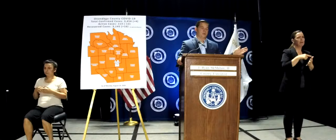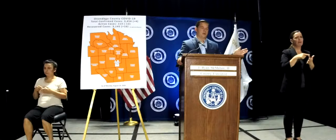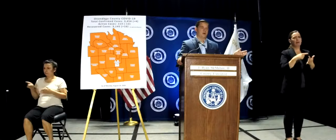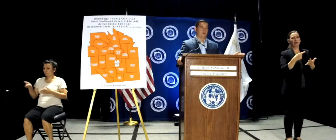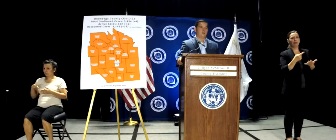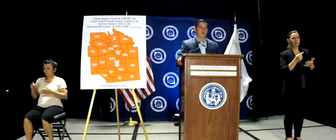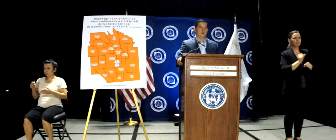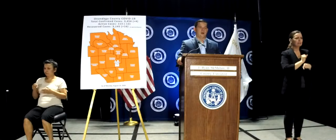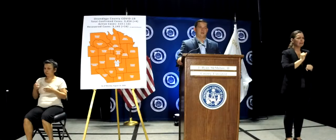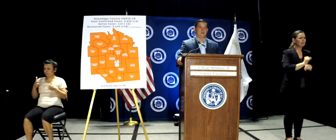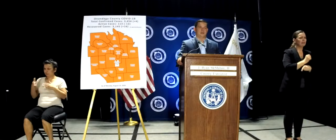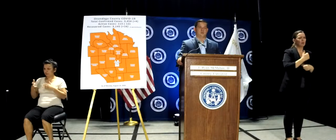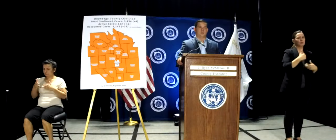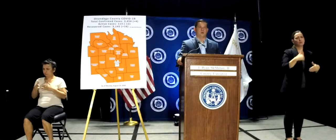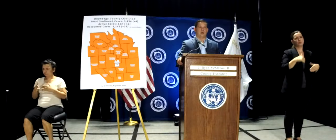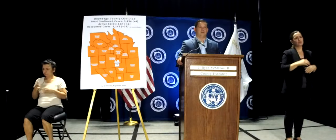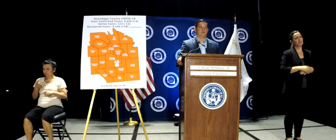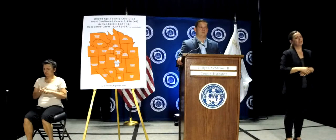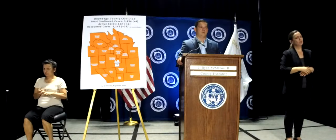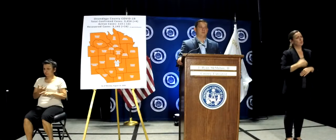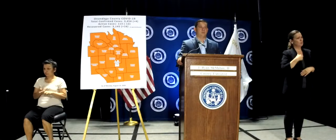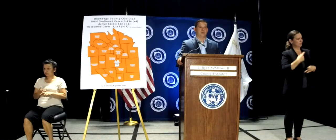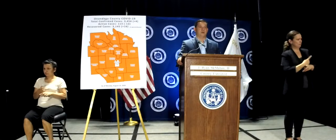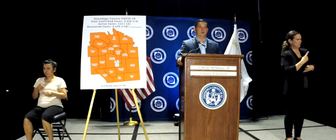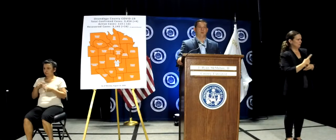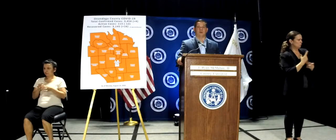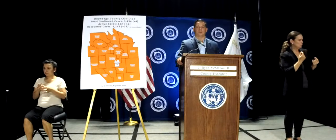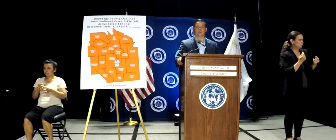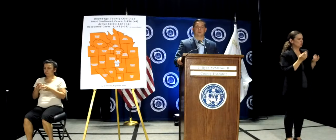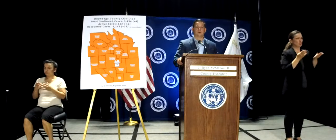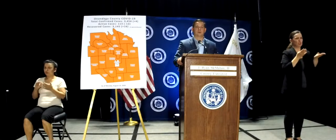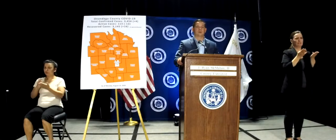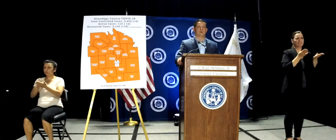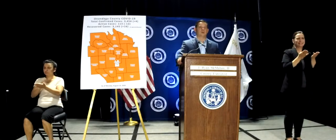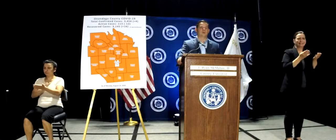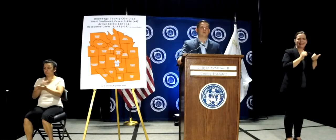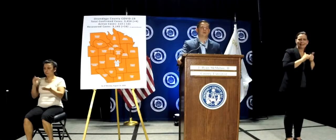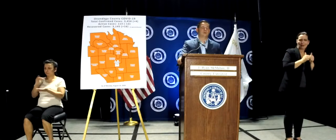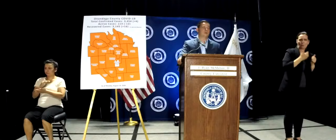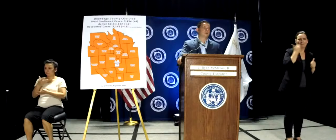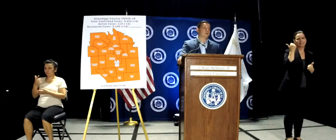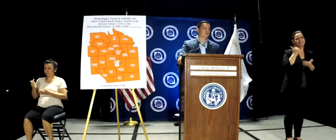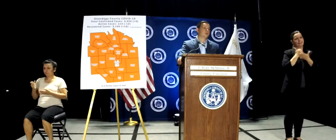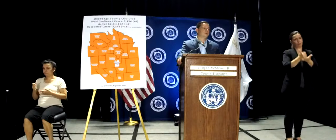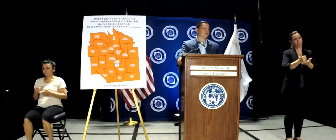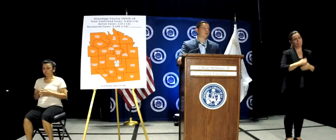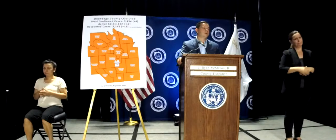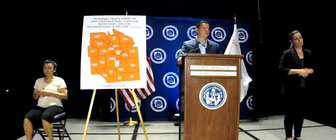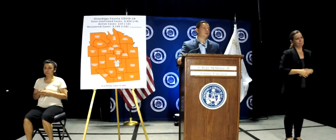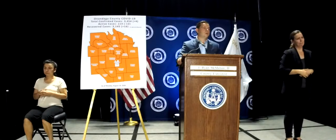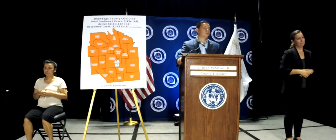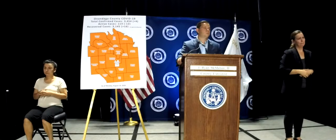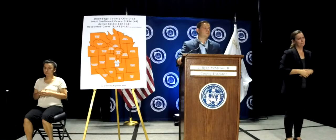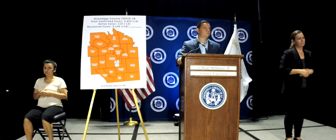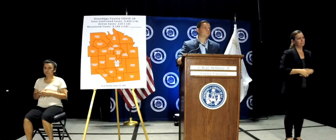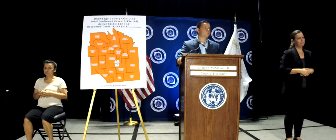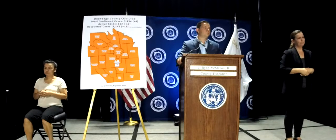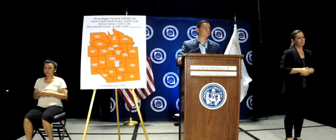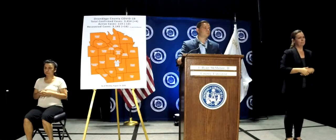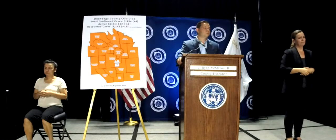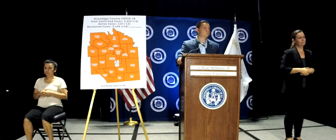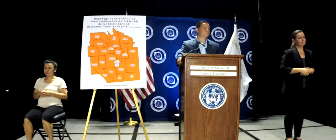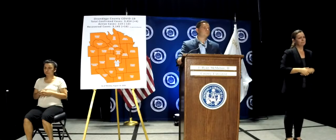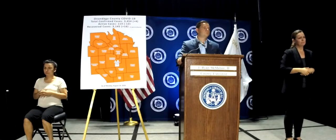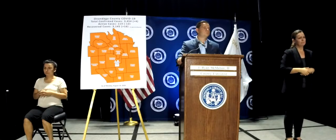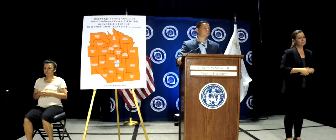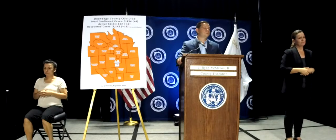things if we get caught. That is, we don't have a ability to do much. What's the current situation with